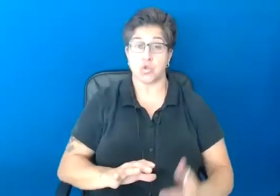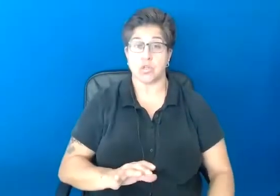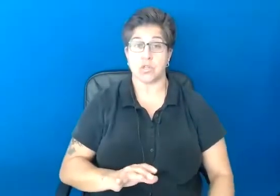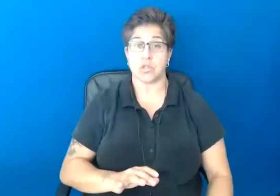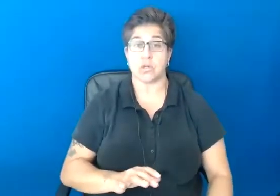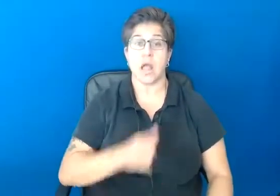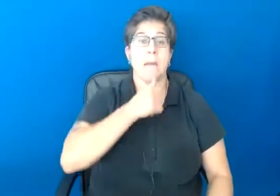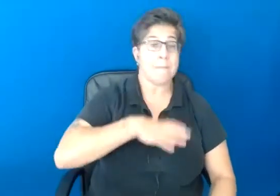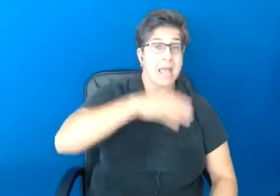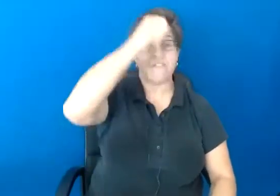40% African American,